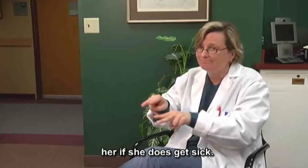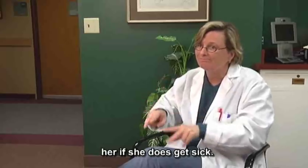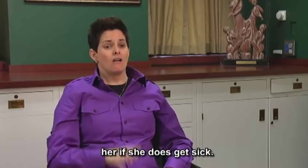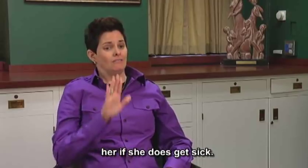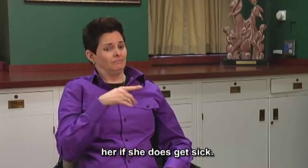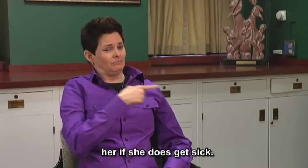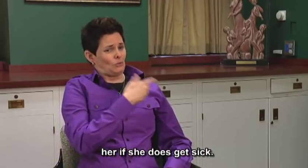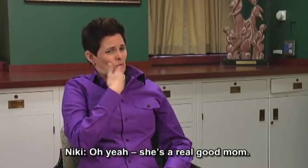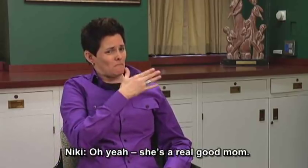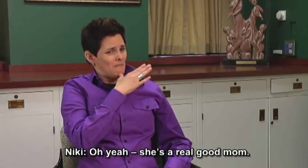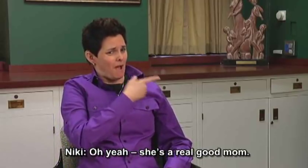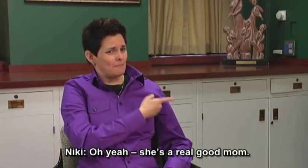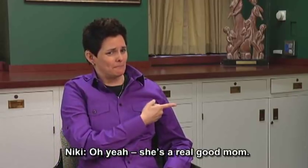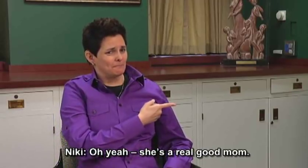oh yeah she's a real good mom